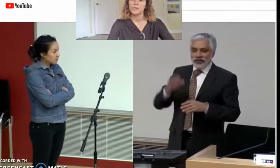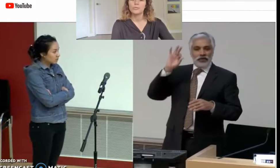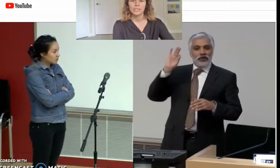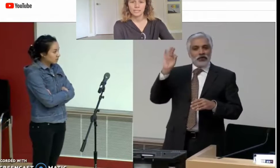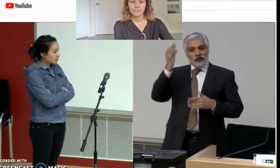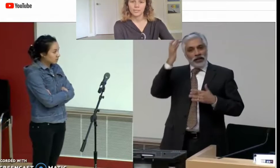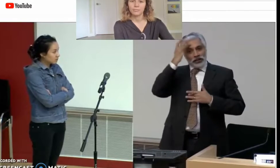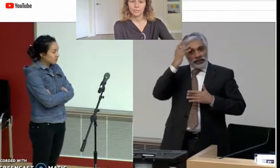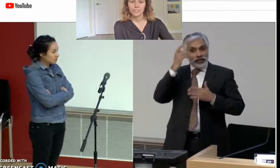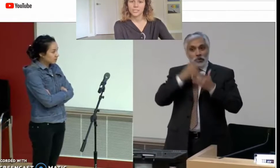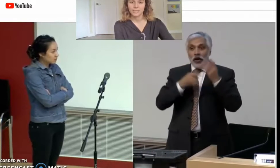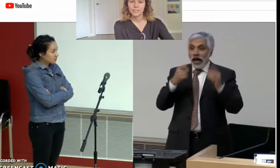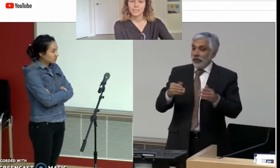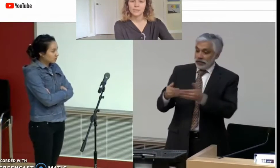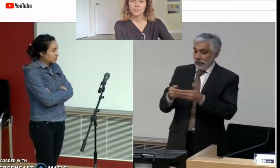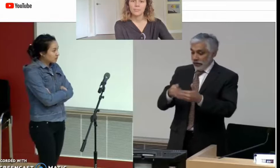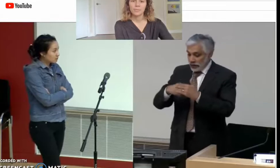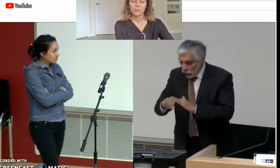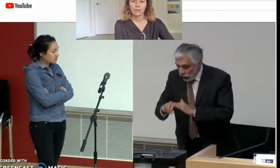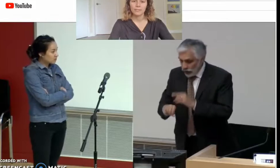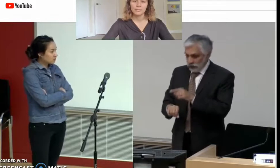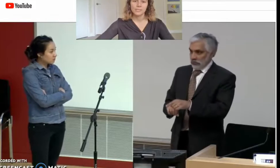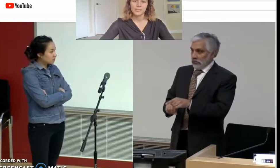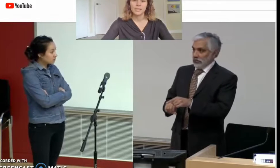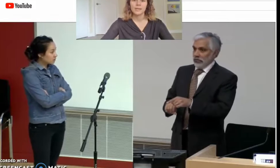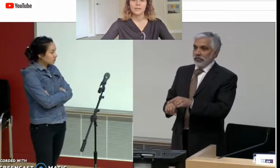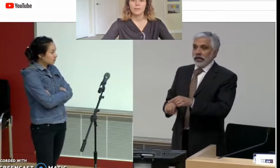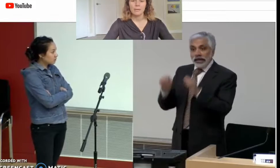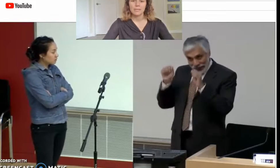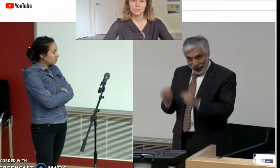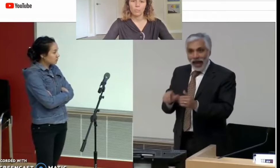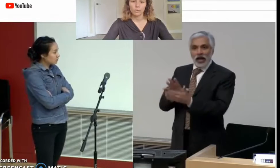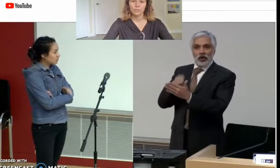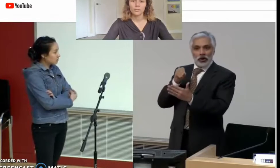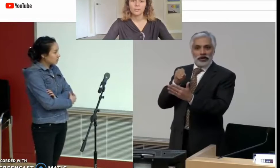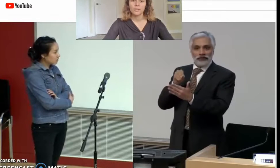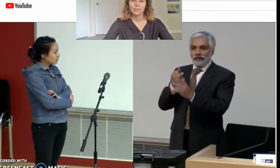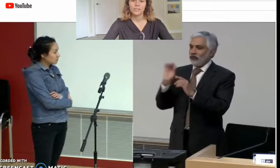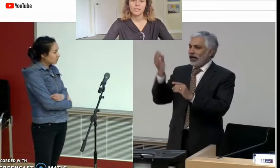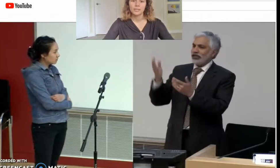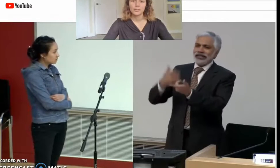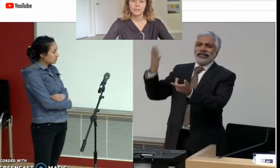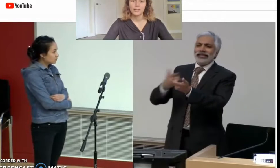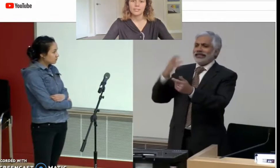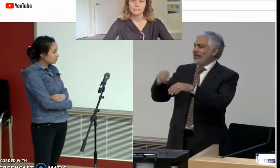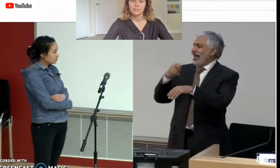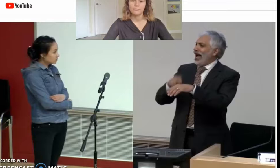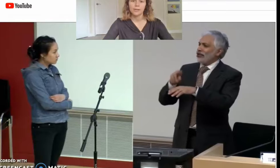new sickness called the French sickness. And what happens is a baby is born and they can learn how to speak